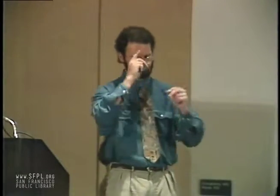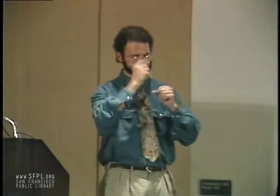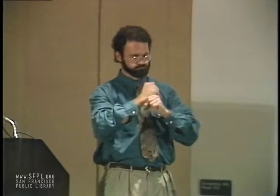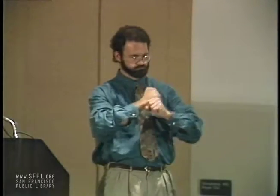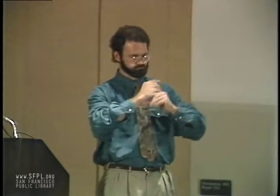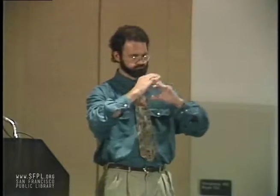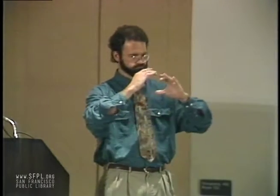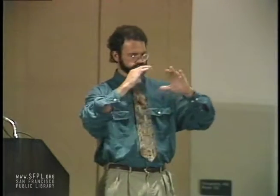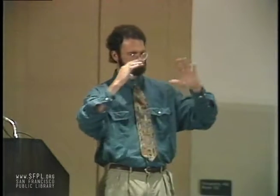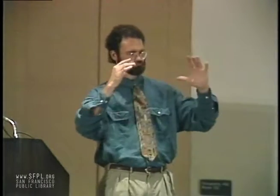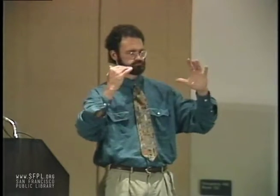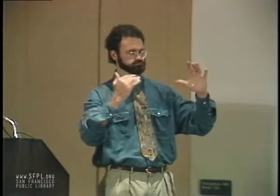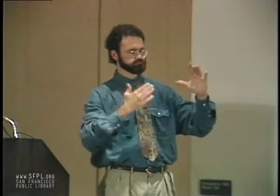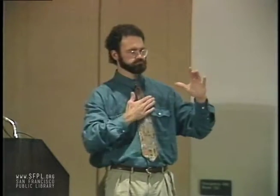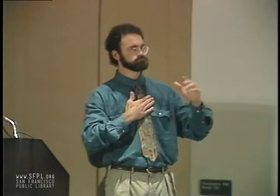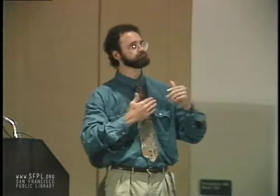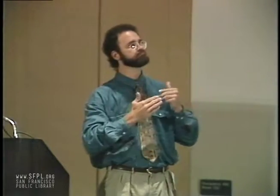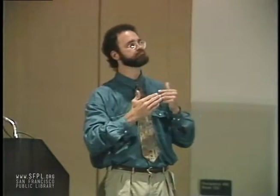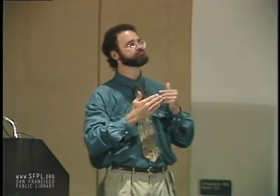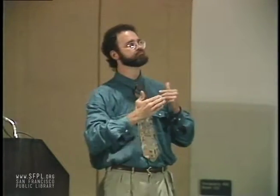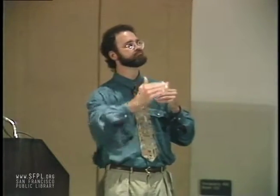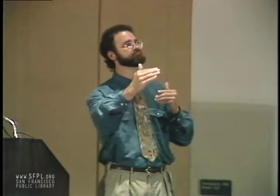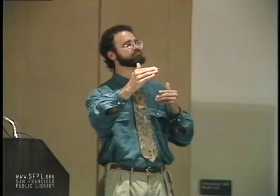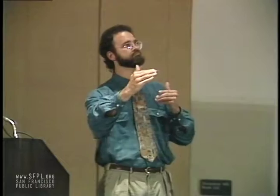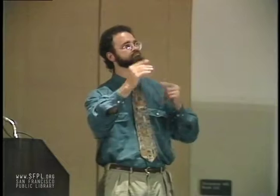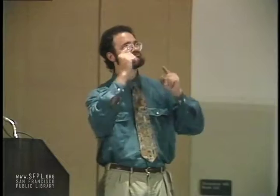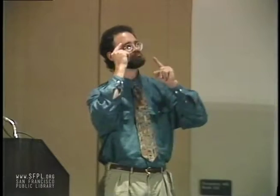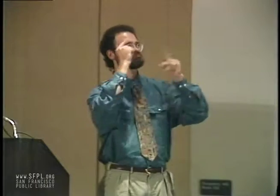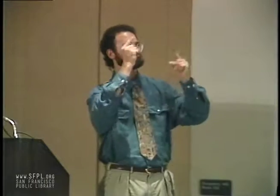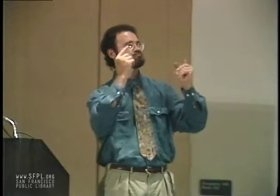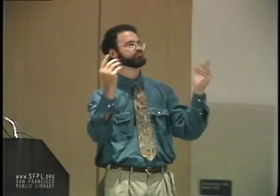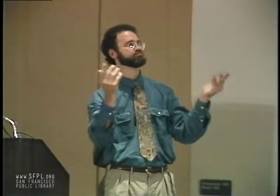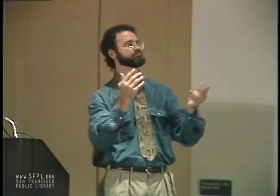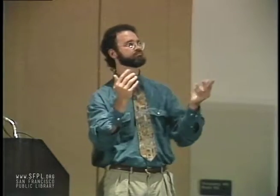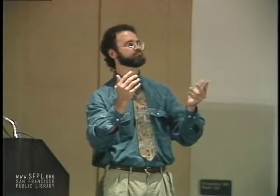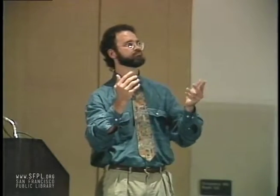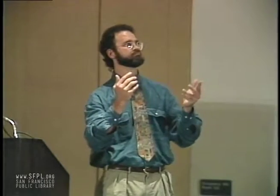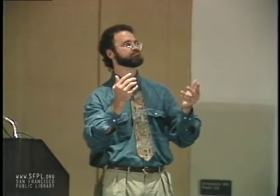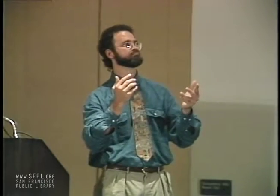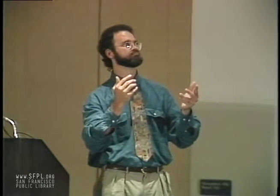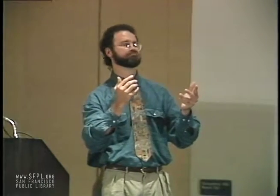He realized that as the mother came in, that these two people were deaf.